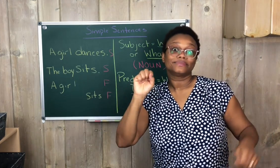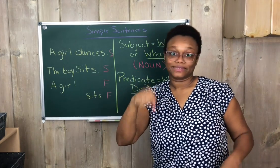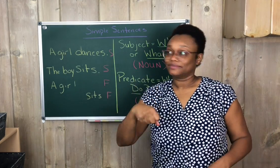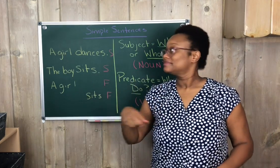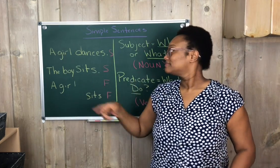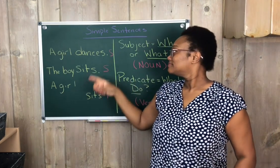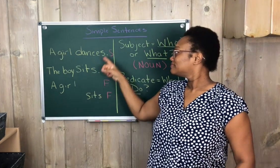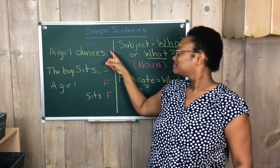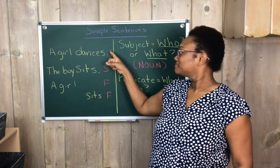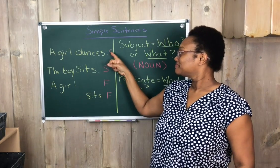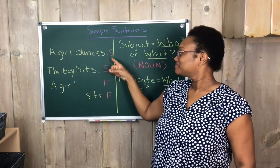sentence.